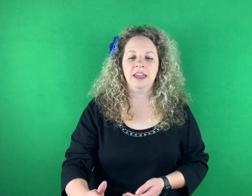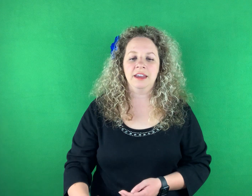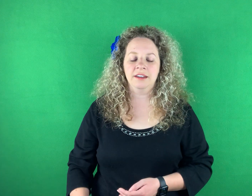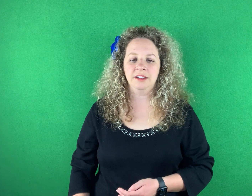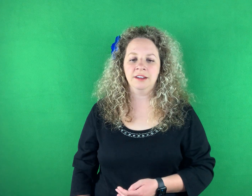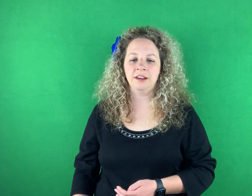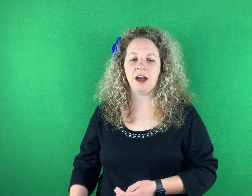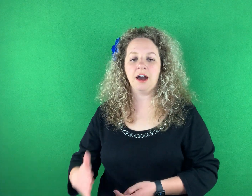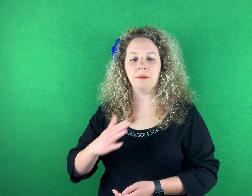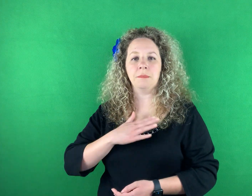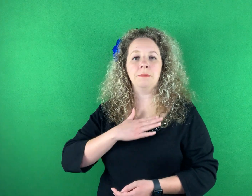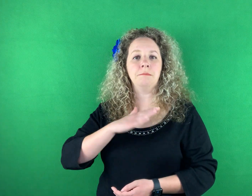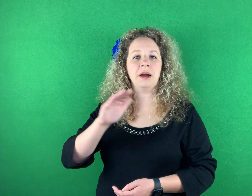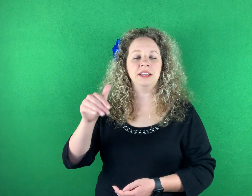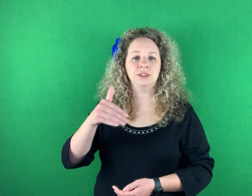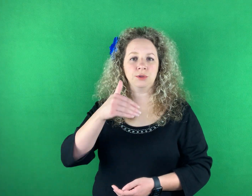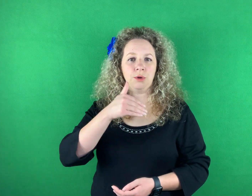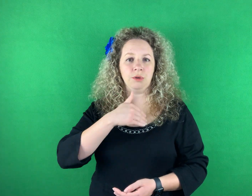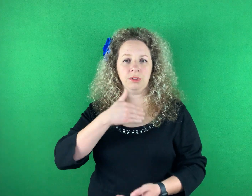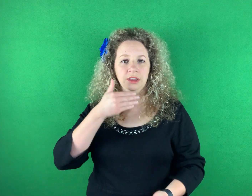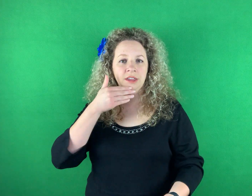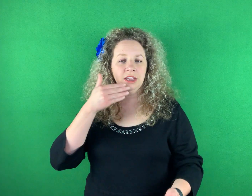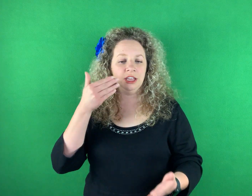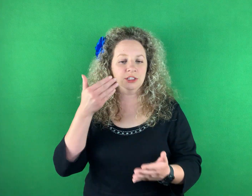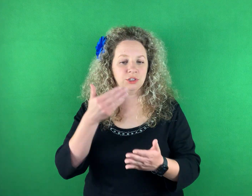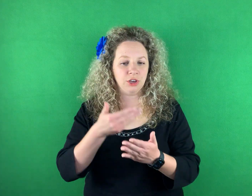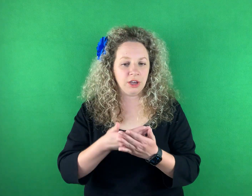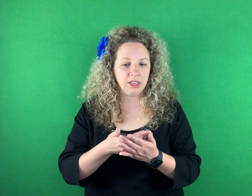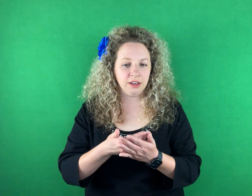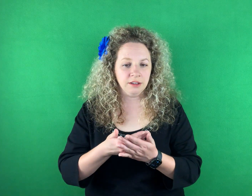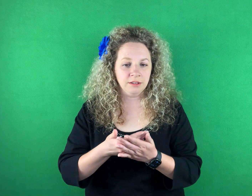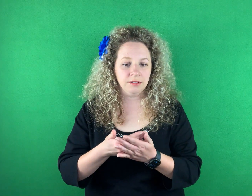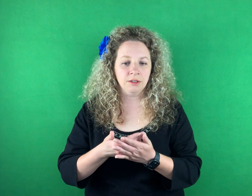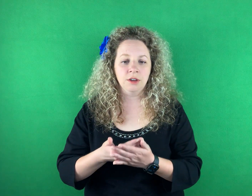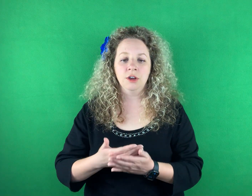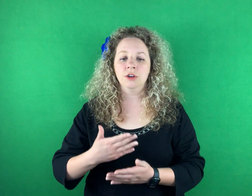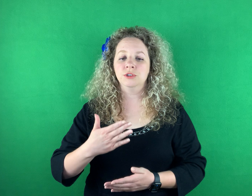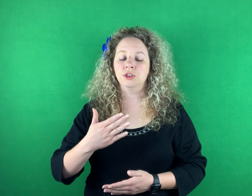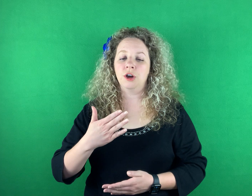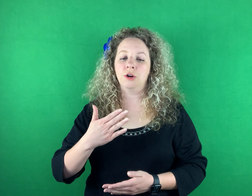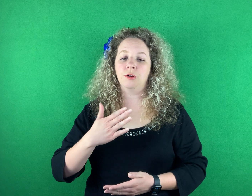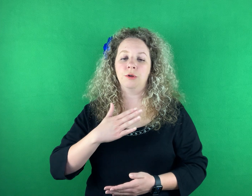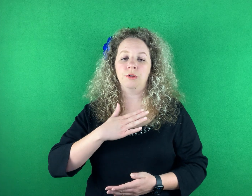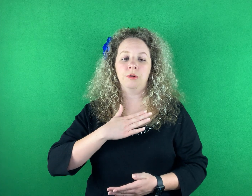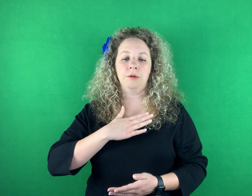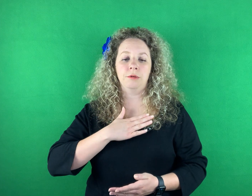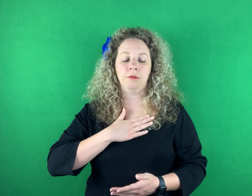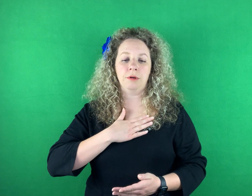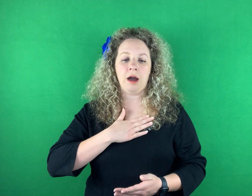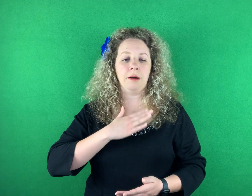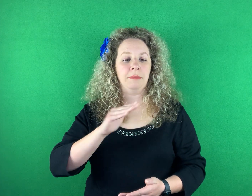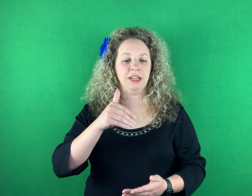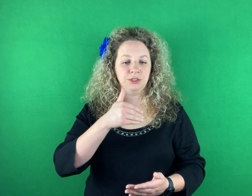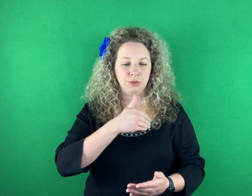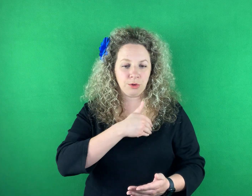say, my soul is good. So my